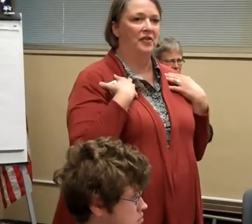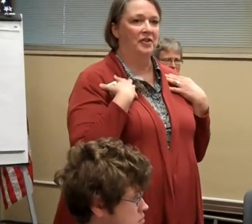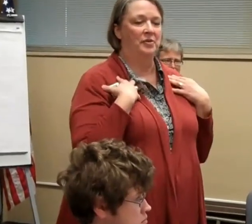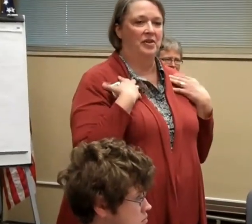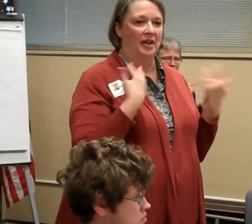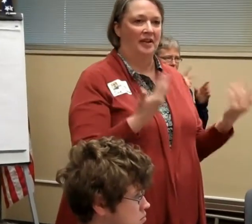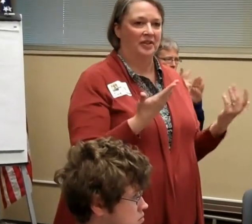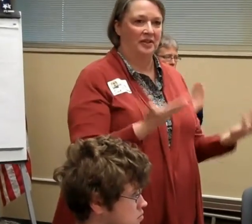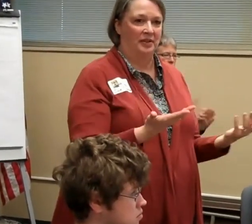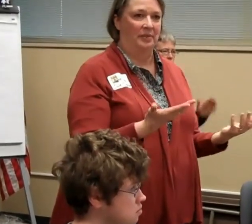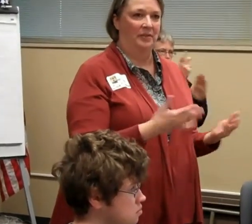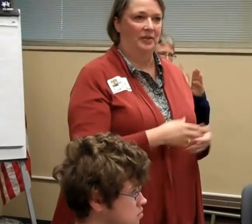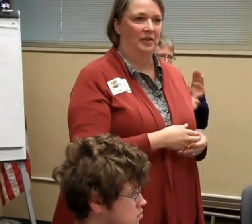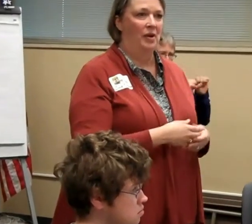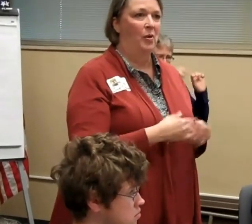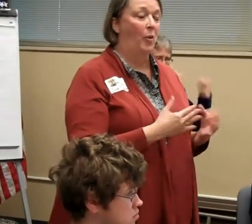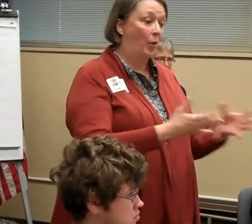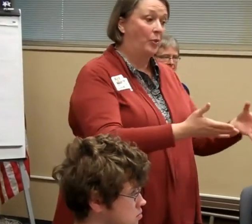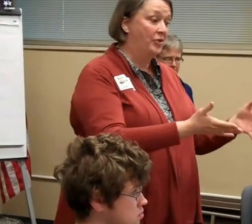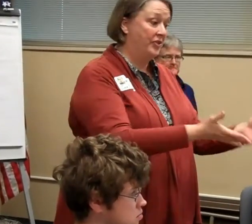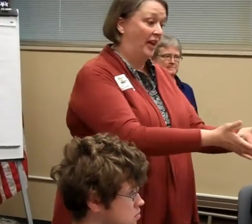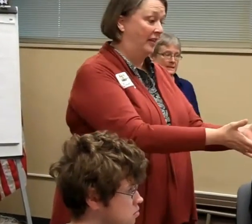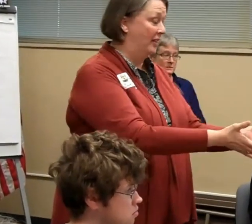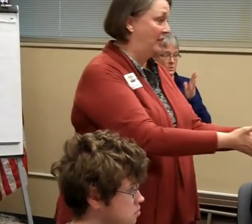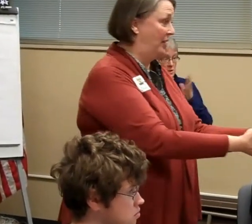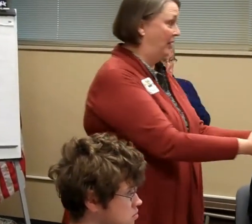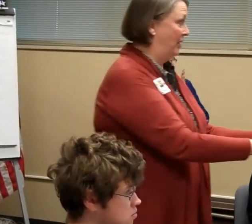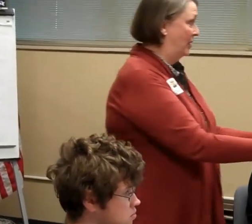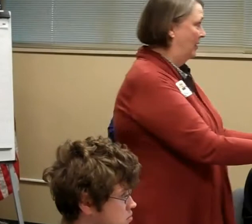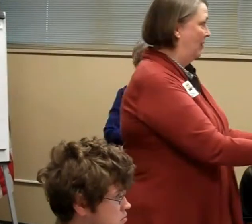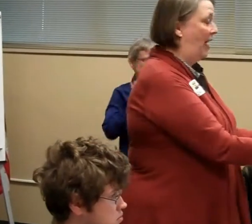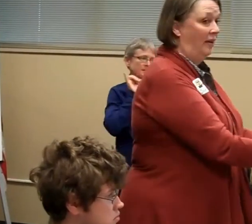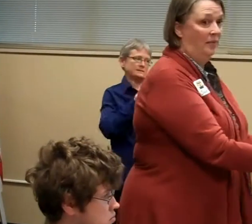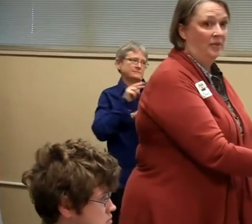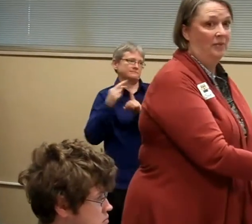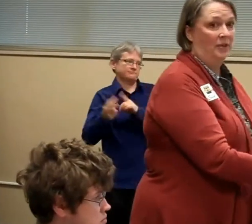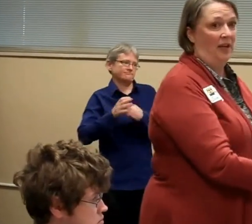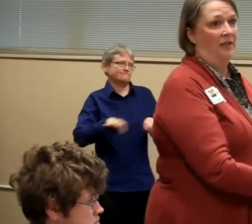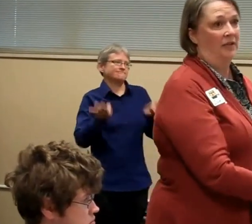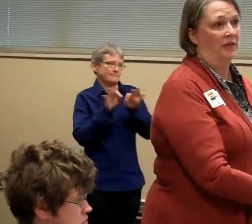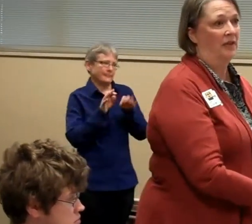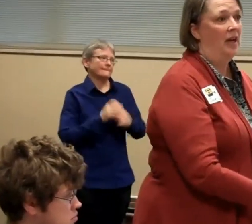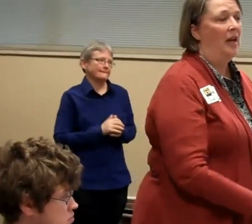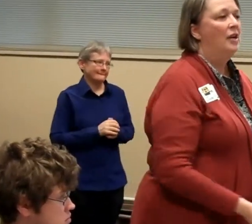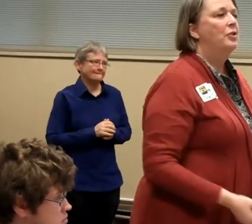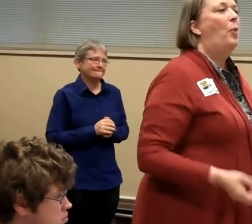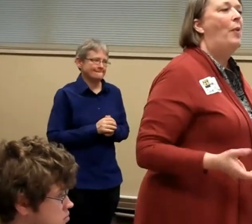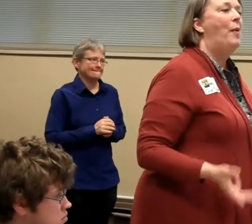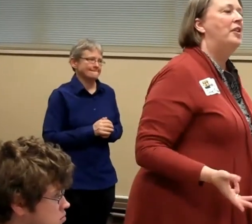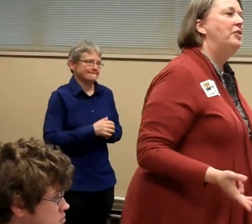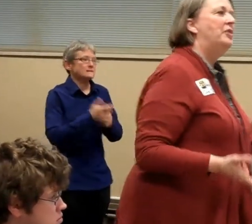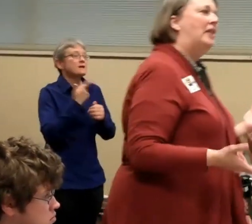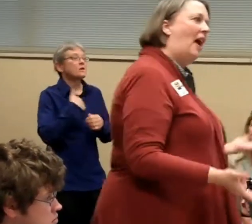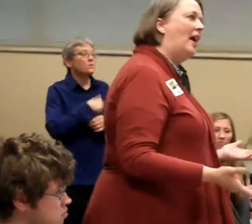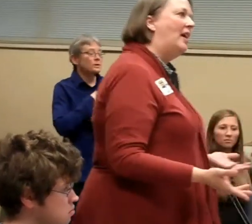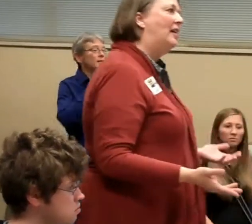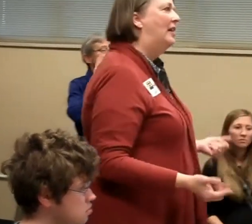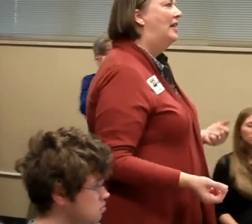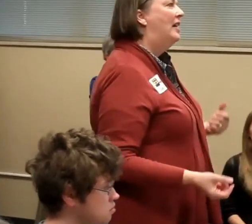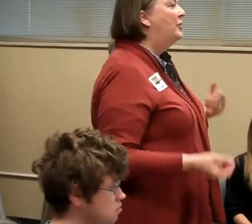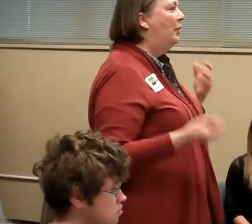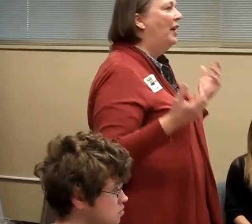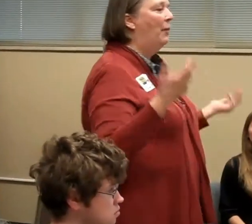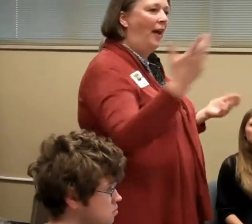necessarily those of us who design the systems or who design the items themselves. So what we want to do